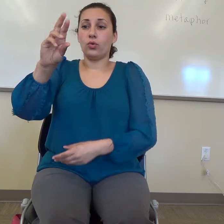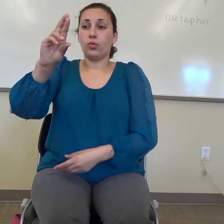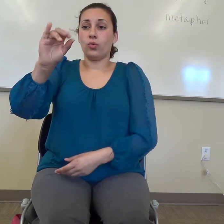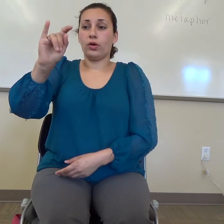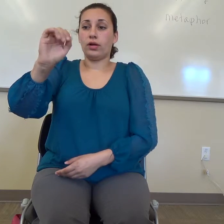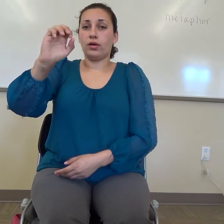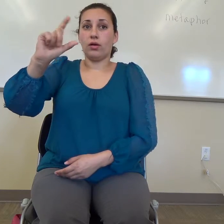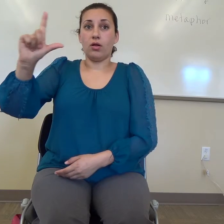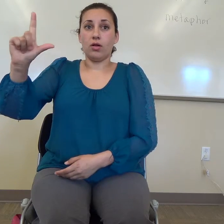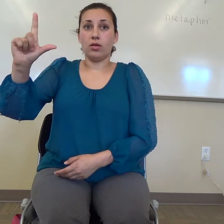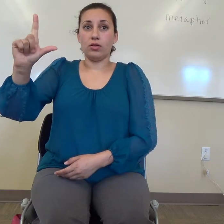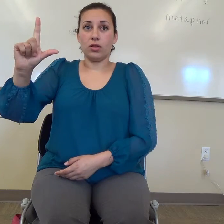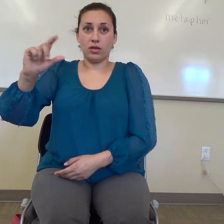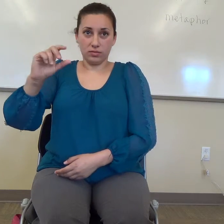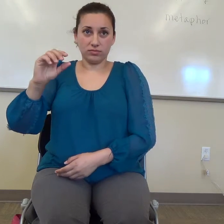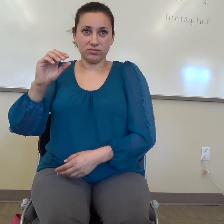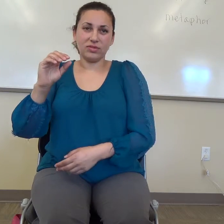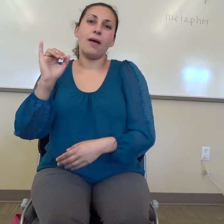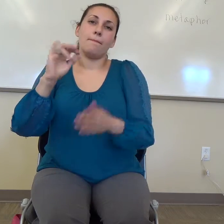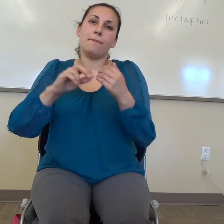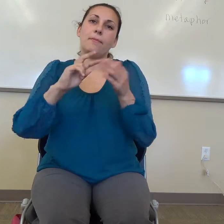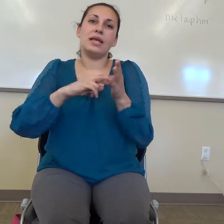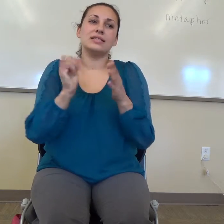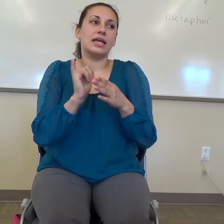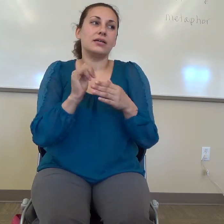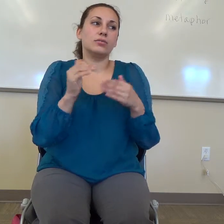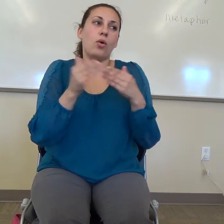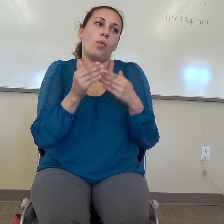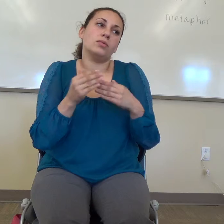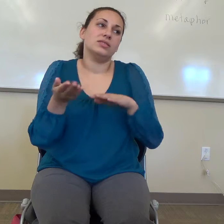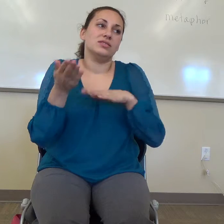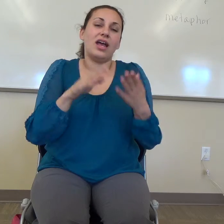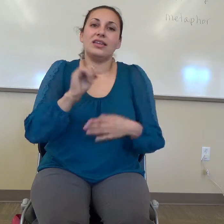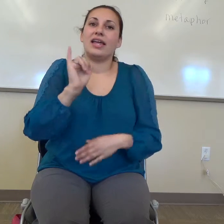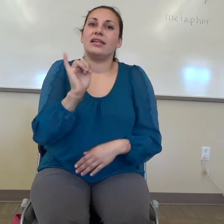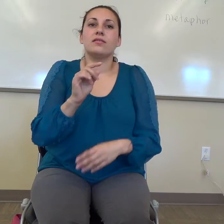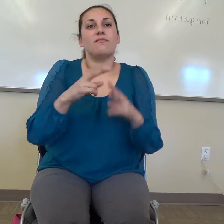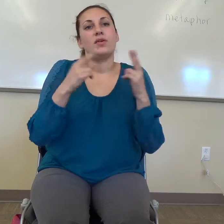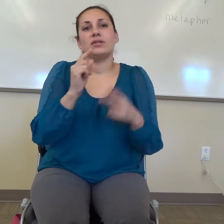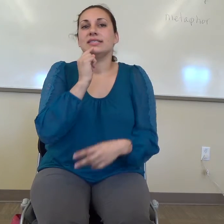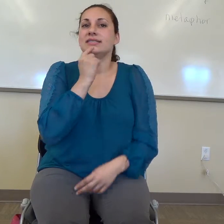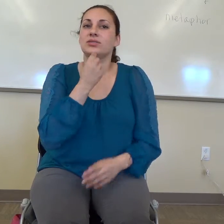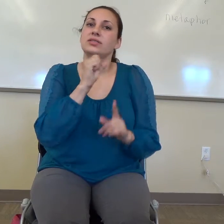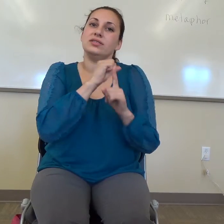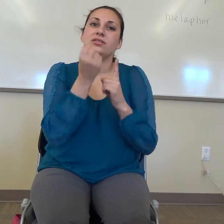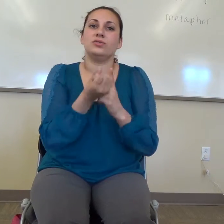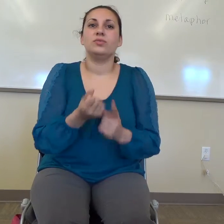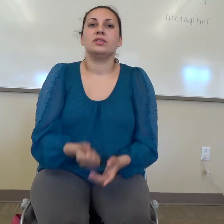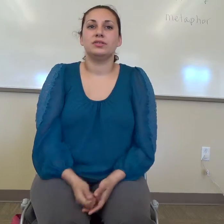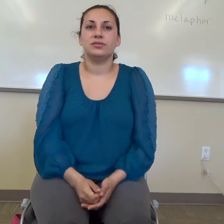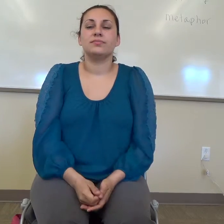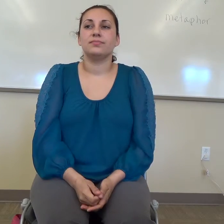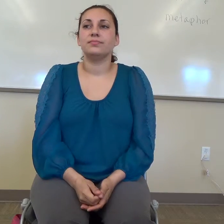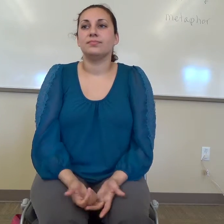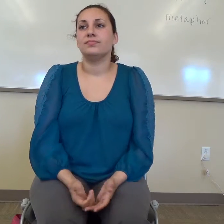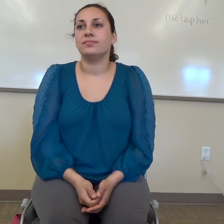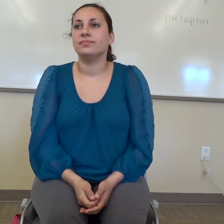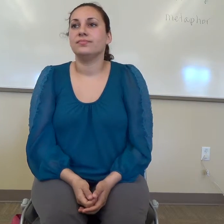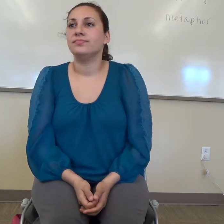how it is. Does that make sense to people? So again, be aware, most of you look like could pick out this right answer